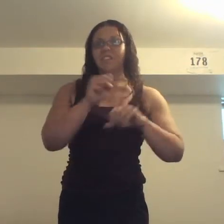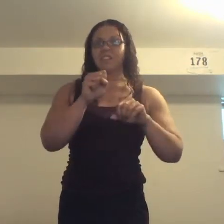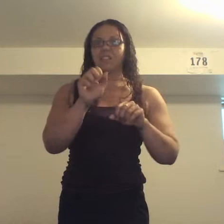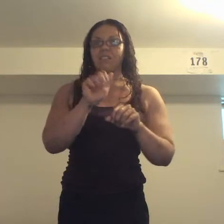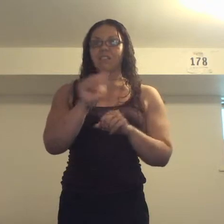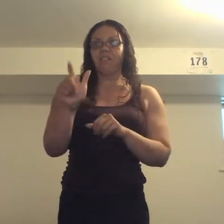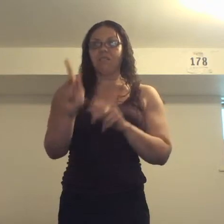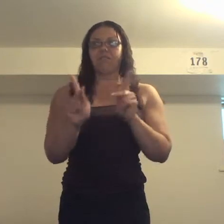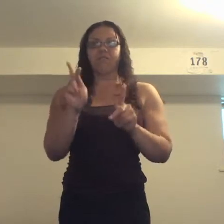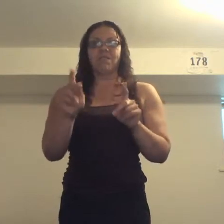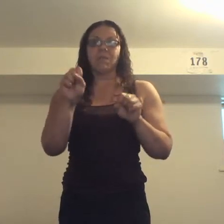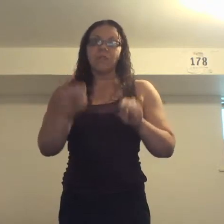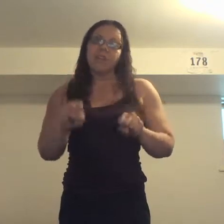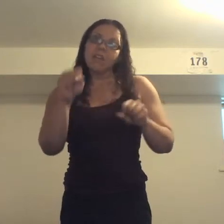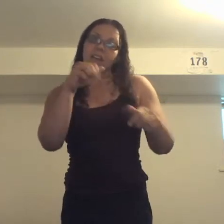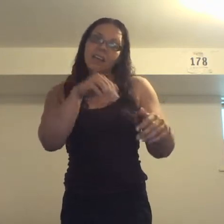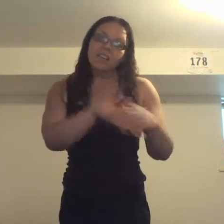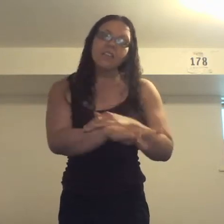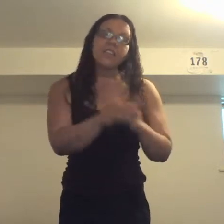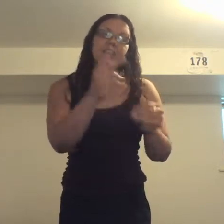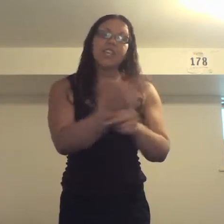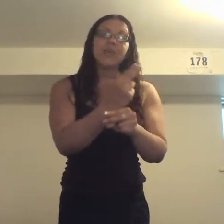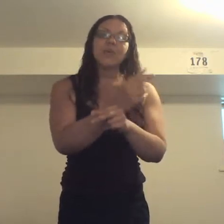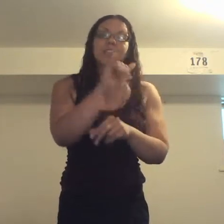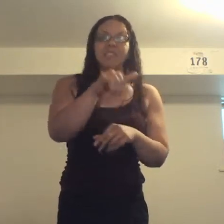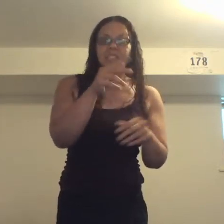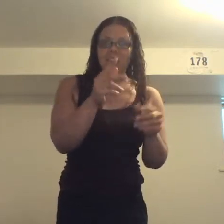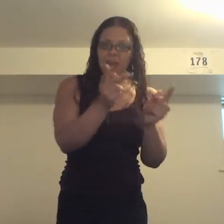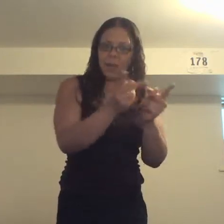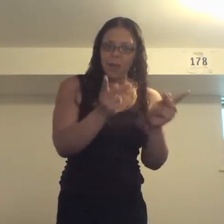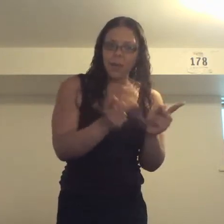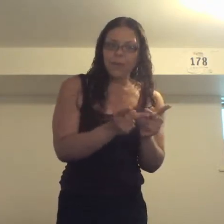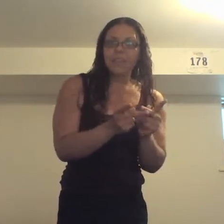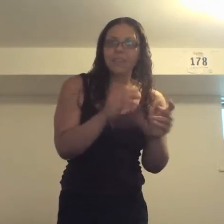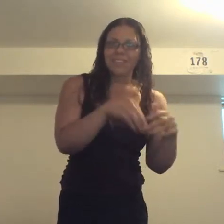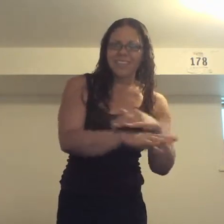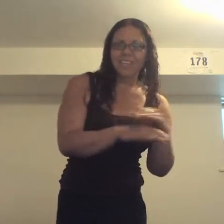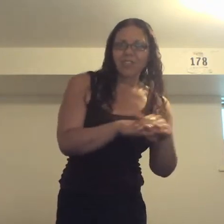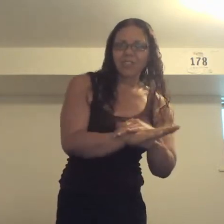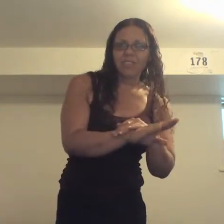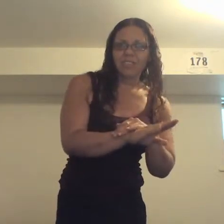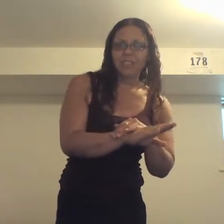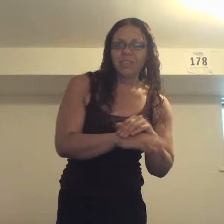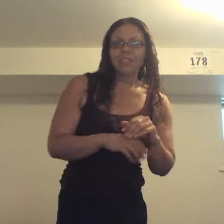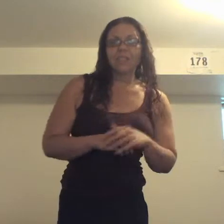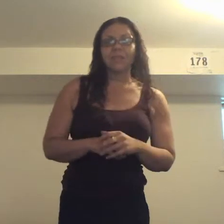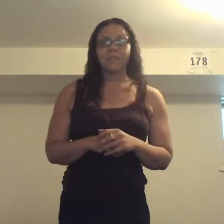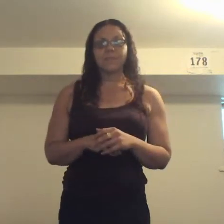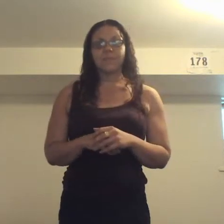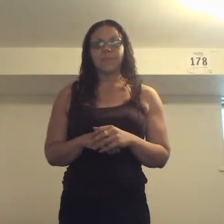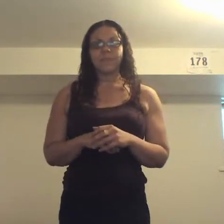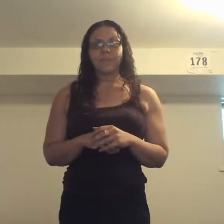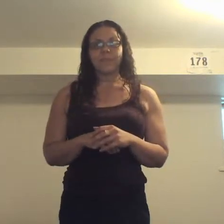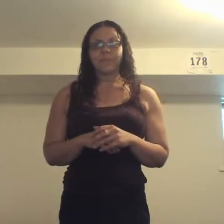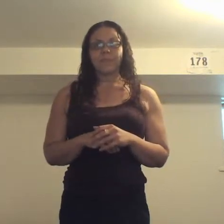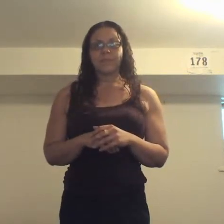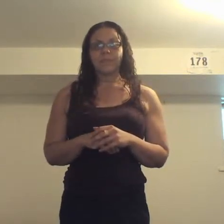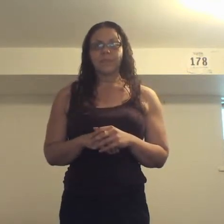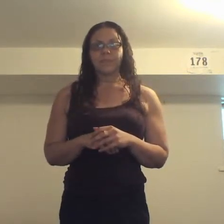might not have as many portages, might not be as difficult, a lot more paddling and less portaging. Those entry